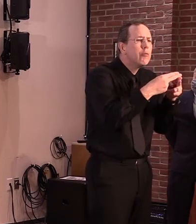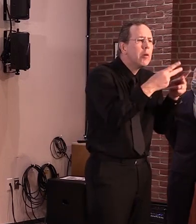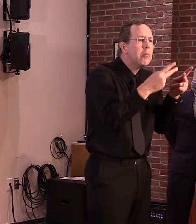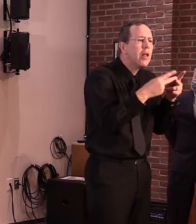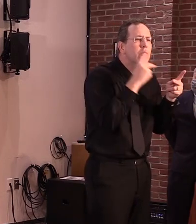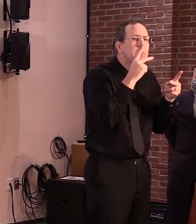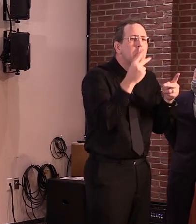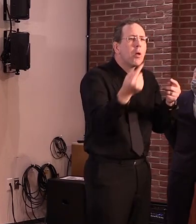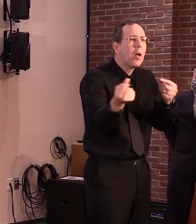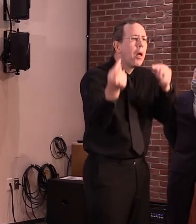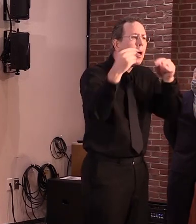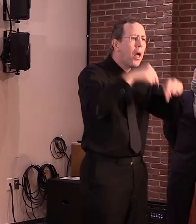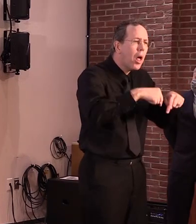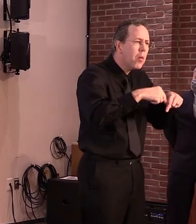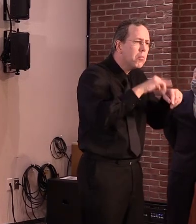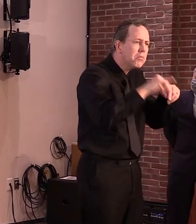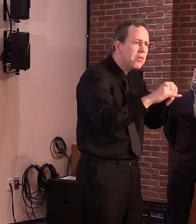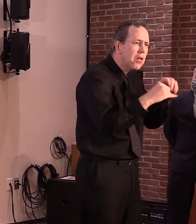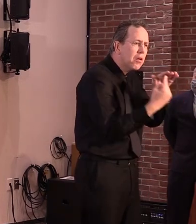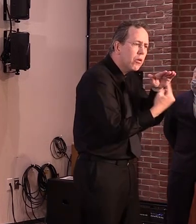more formal establishment?